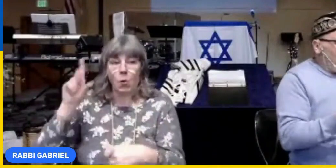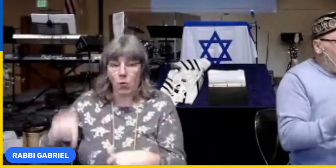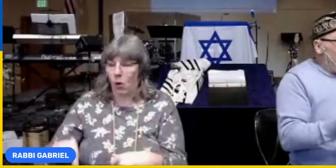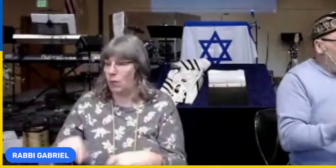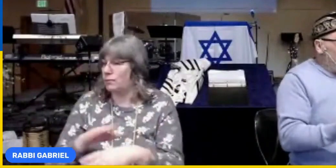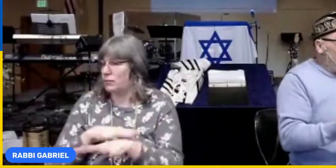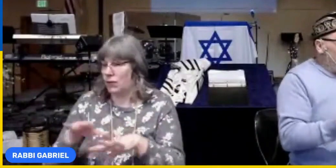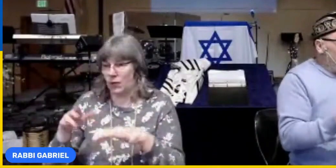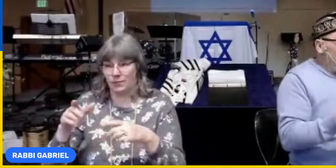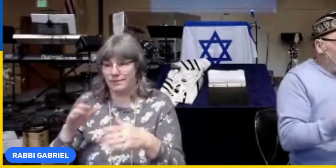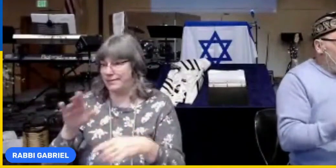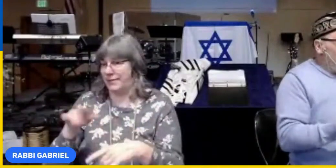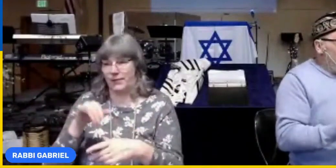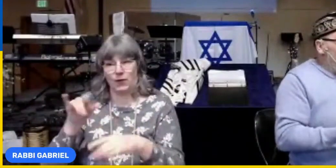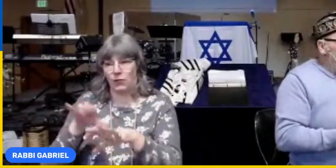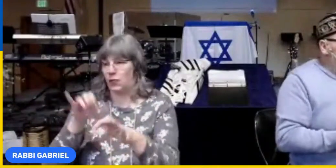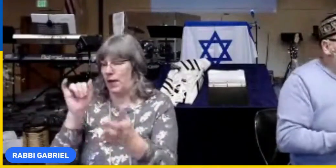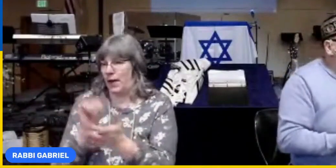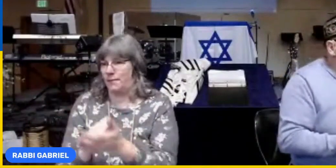Does that make sense?